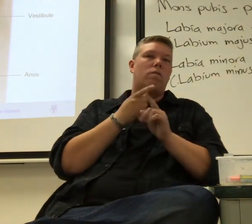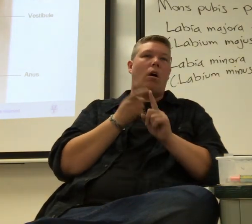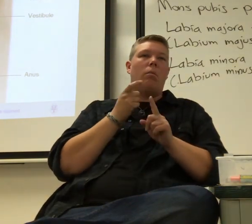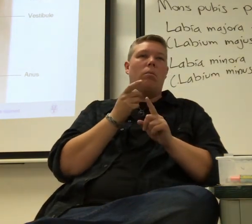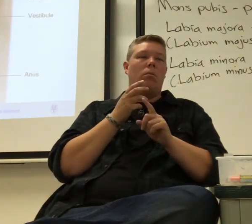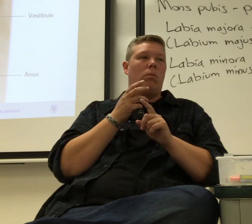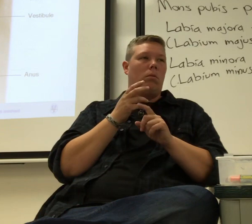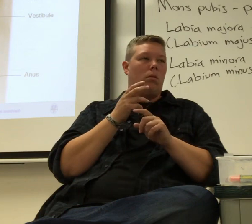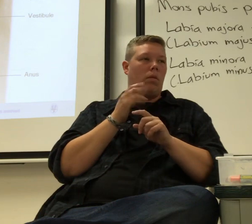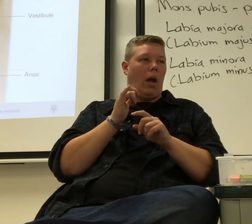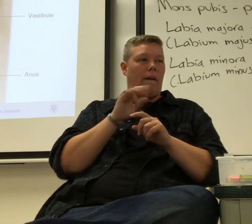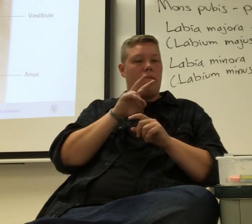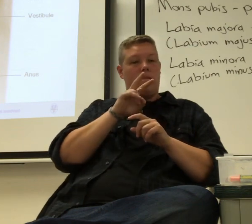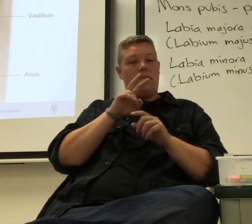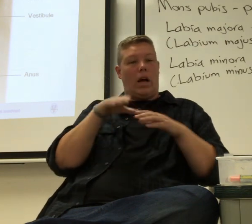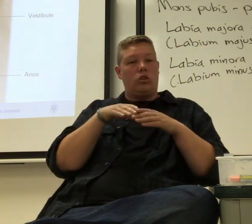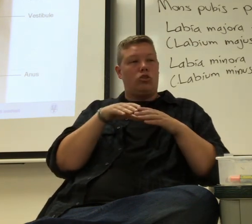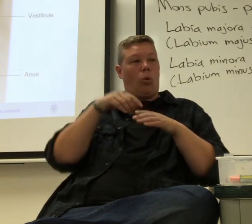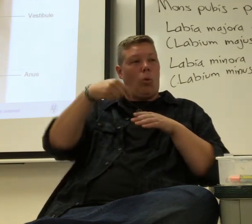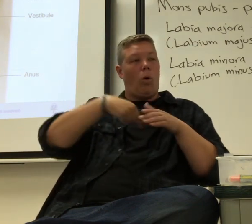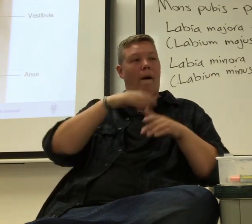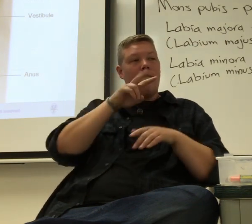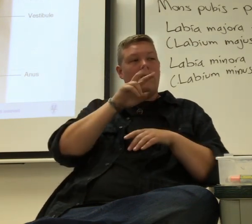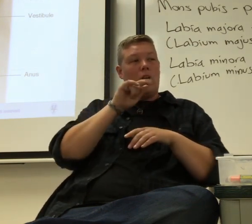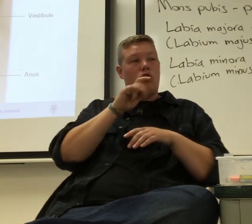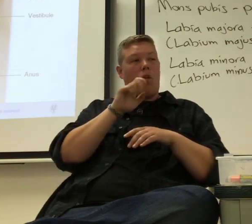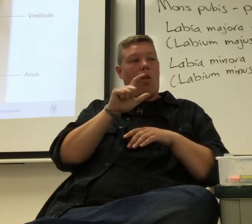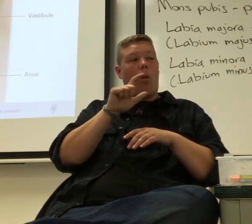the vaginal orifice and the external urethral orifice.